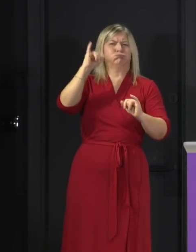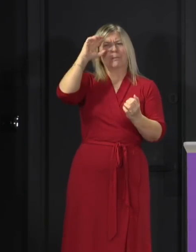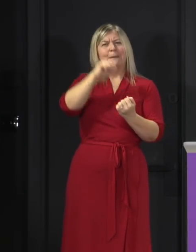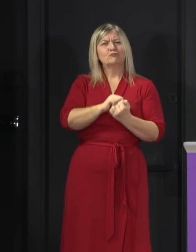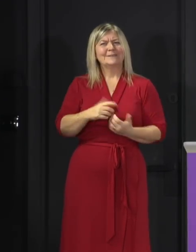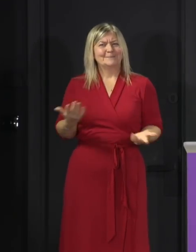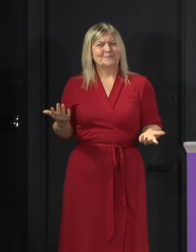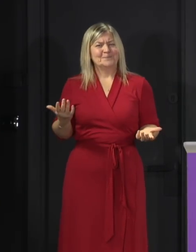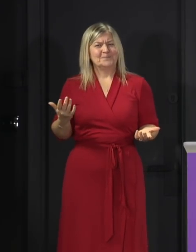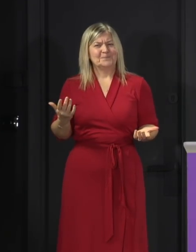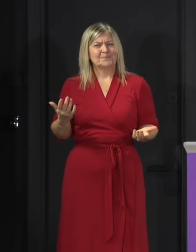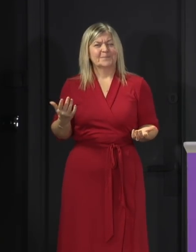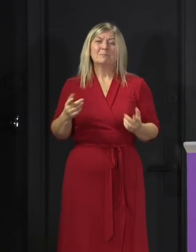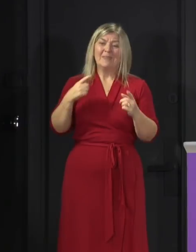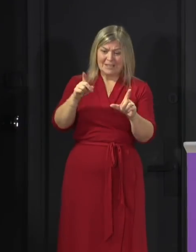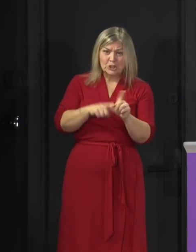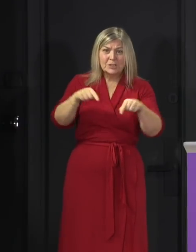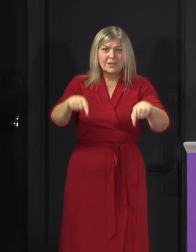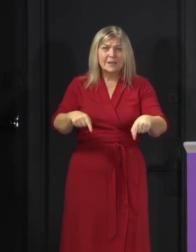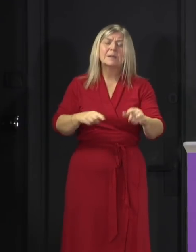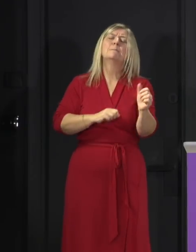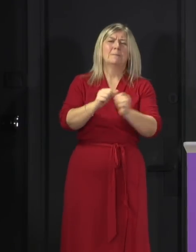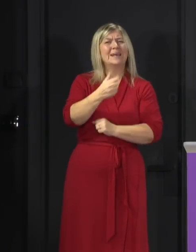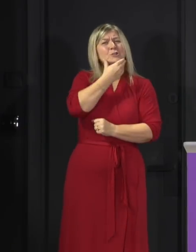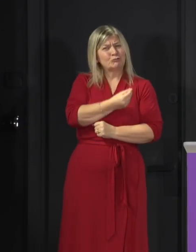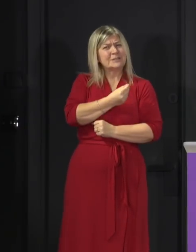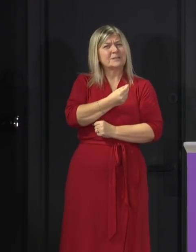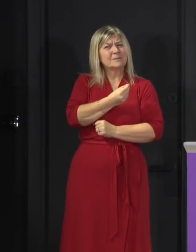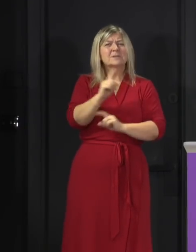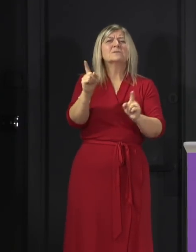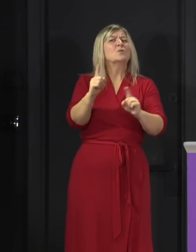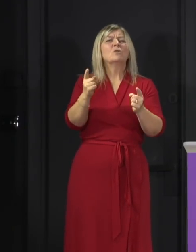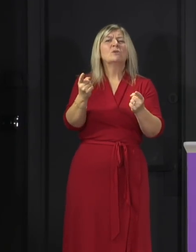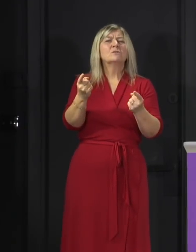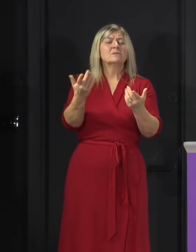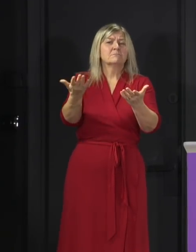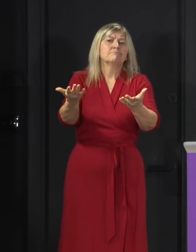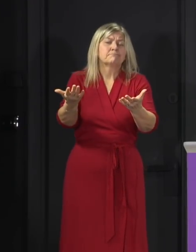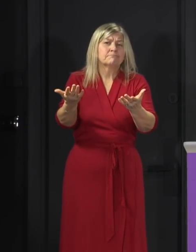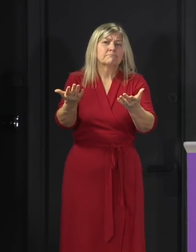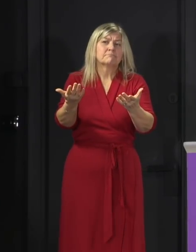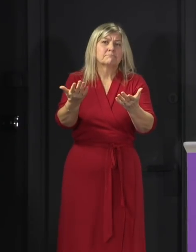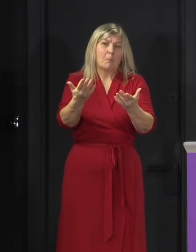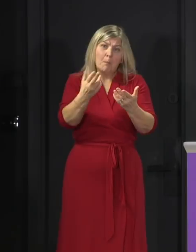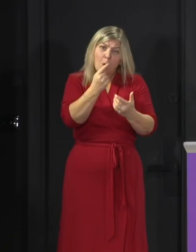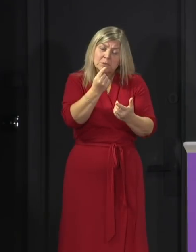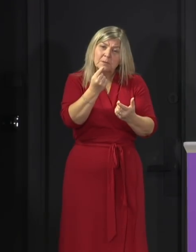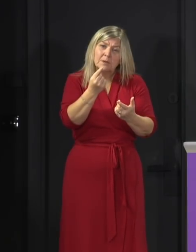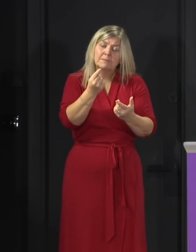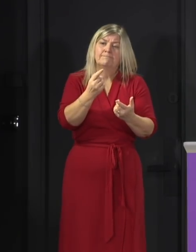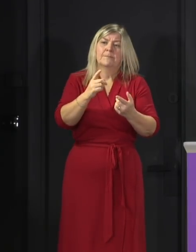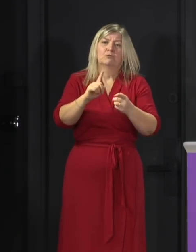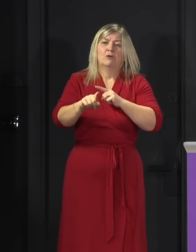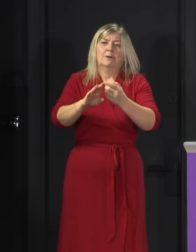year, I think it is the case that the best Christmas gift we can give family and friends is, as far as possible, to keep our distance and keep